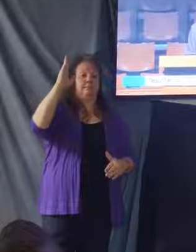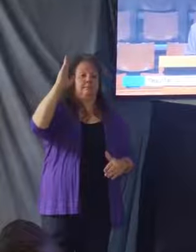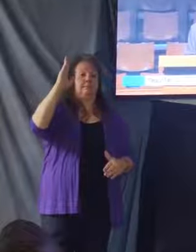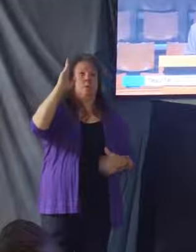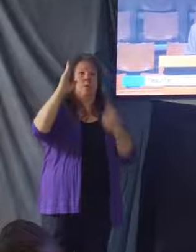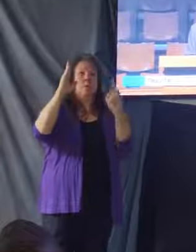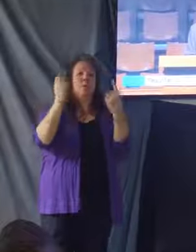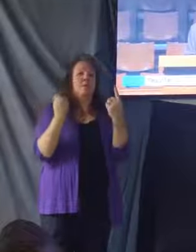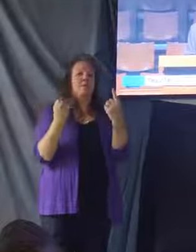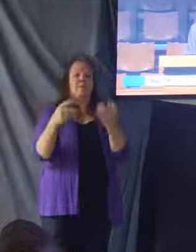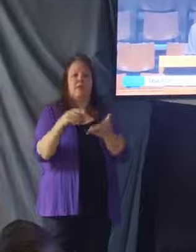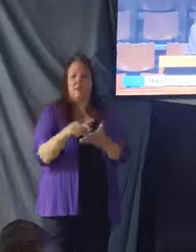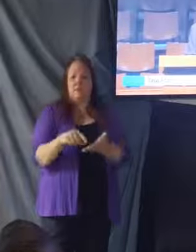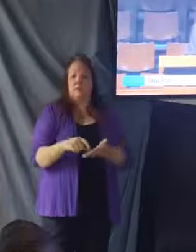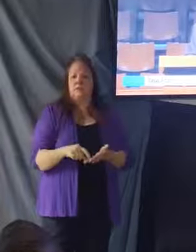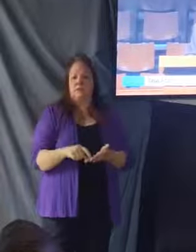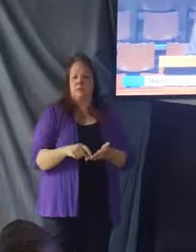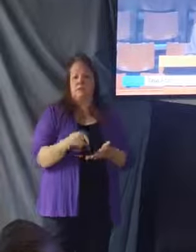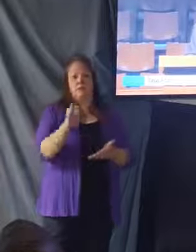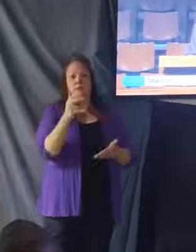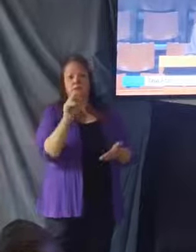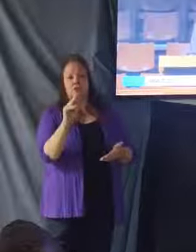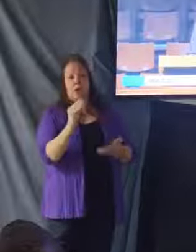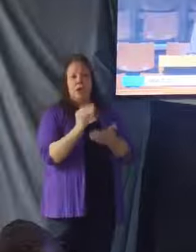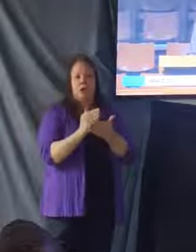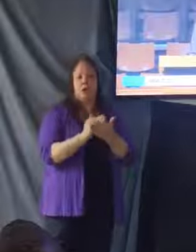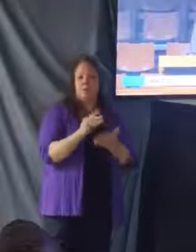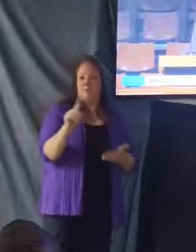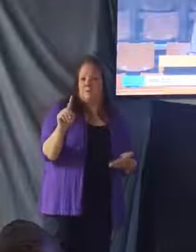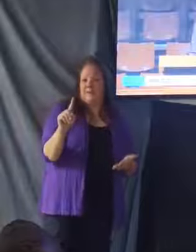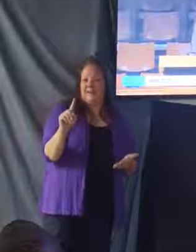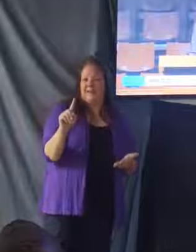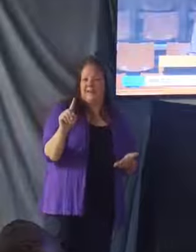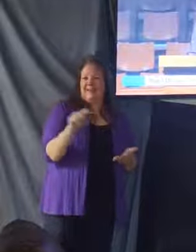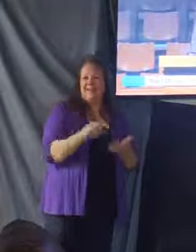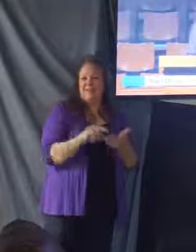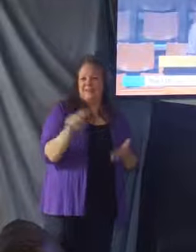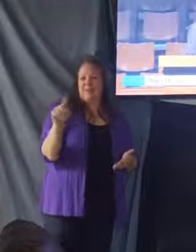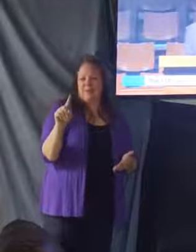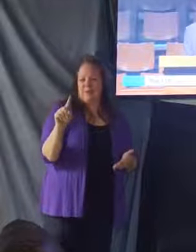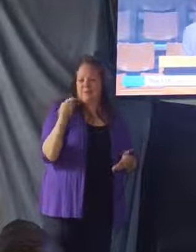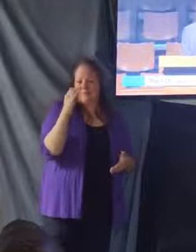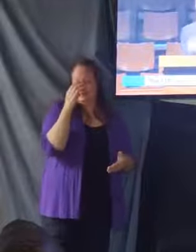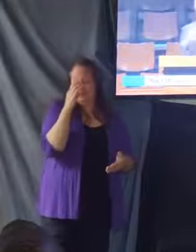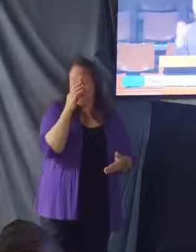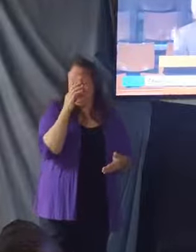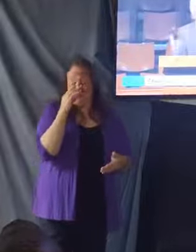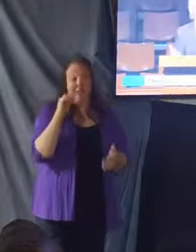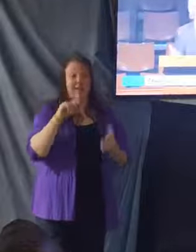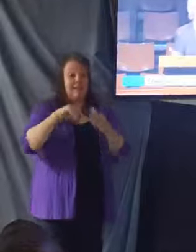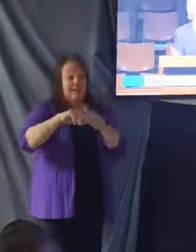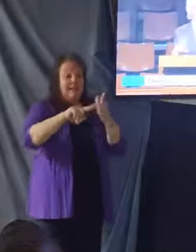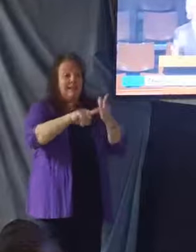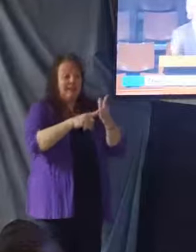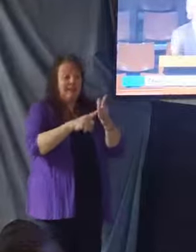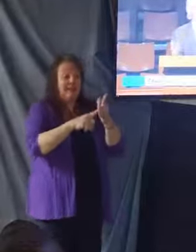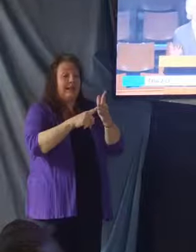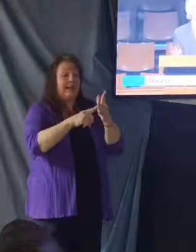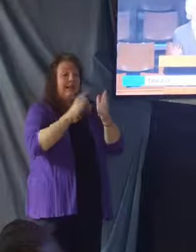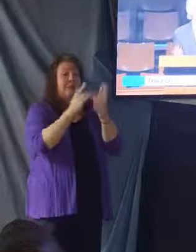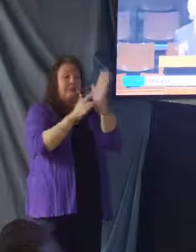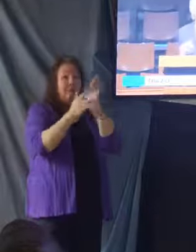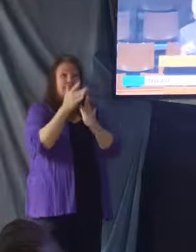One of many passages, like John 1, the opening verses of the Gospel of John, when in the beginning was the